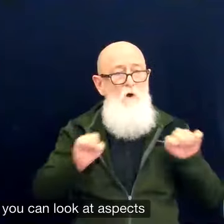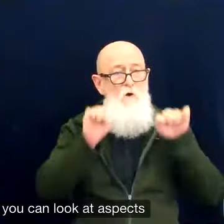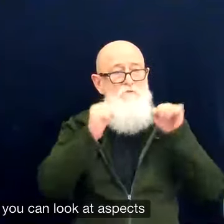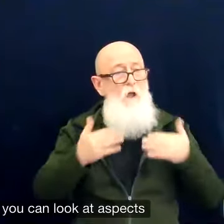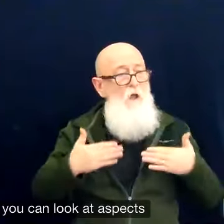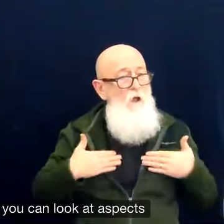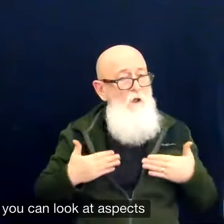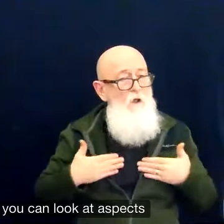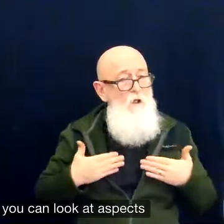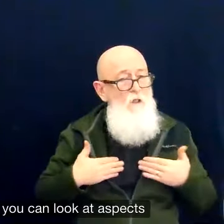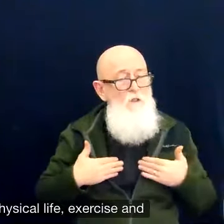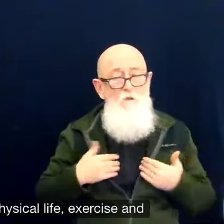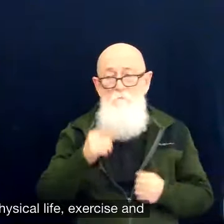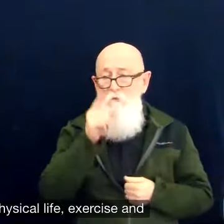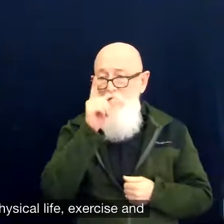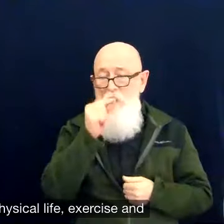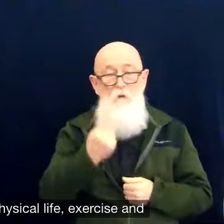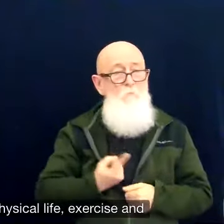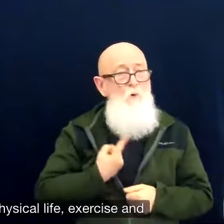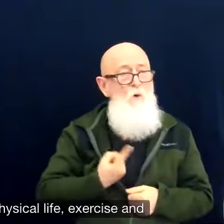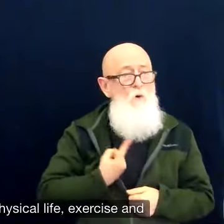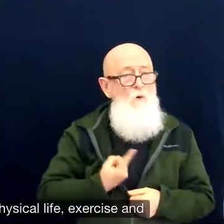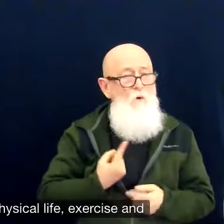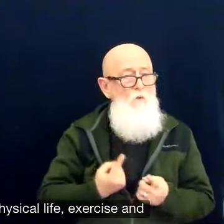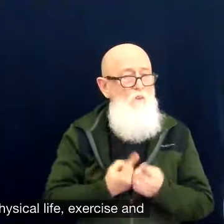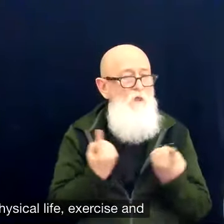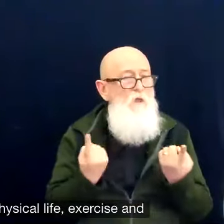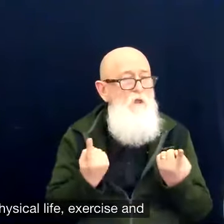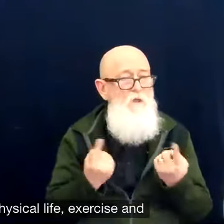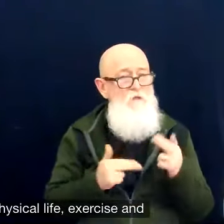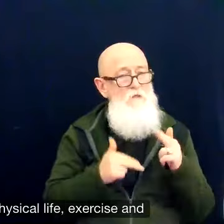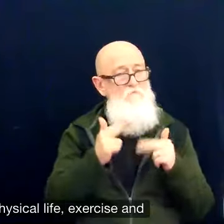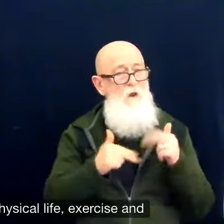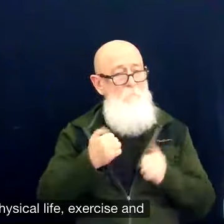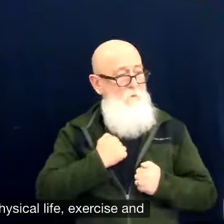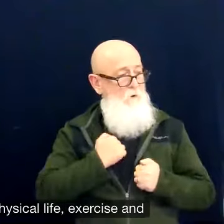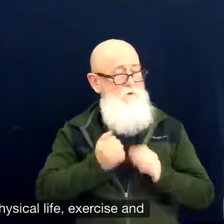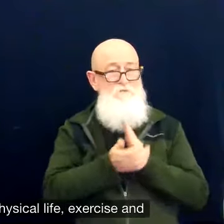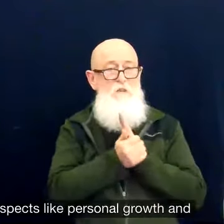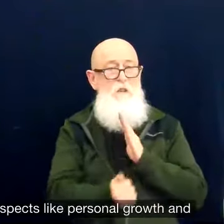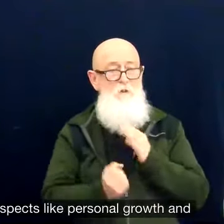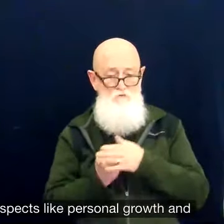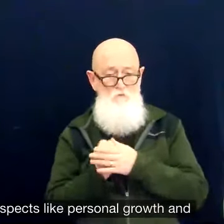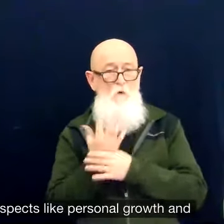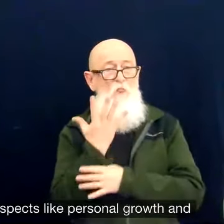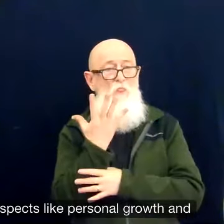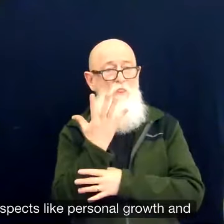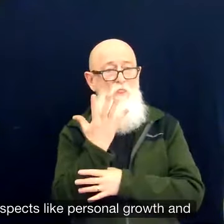health, personal aspects like personal growth and development,